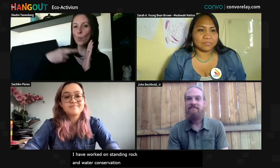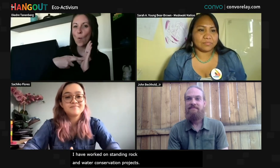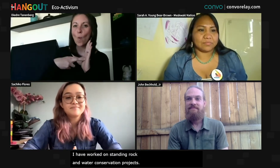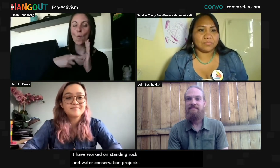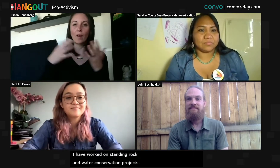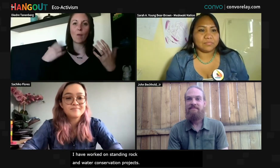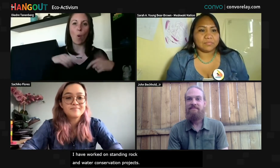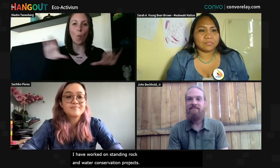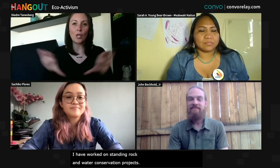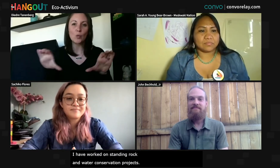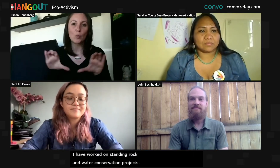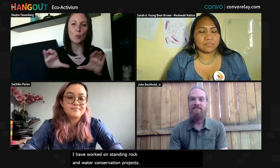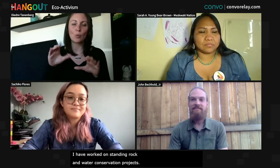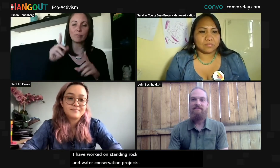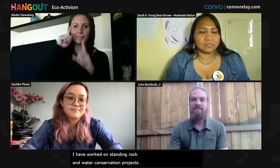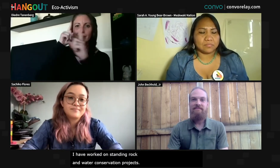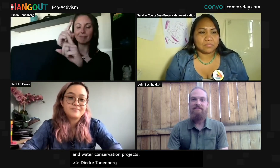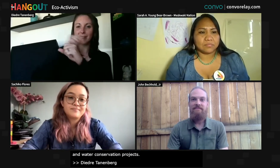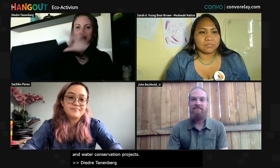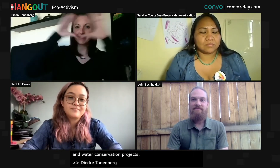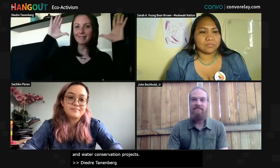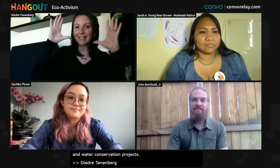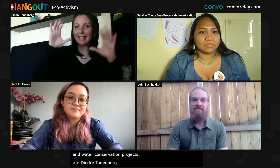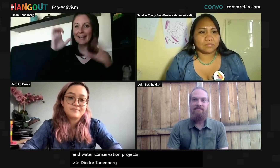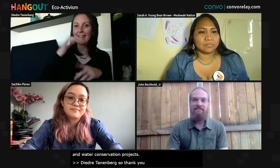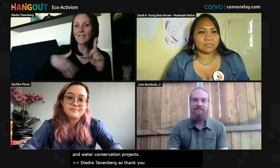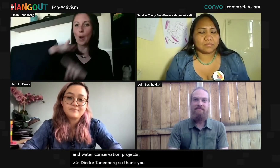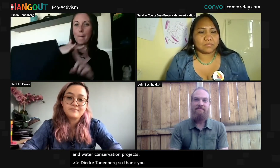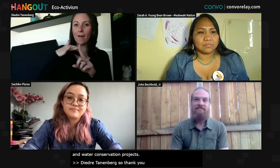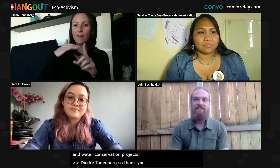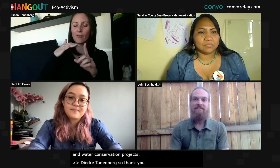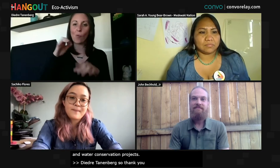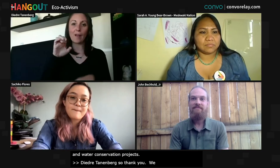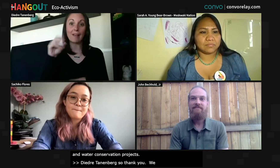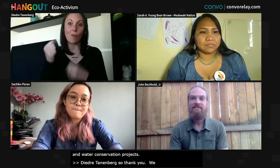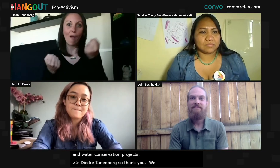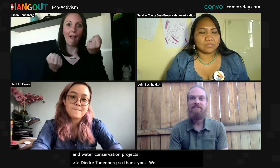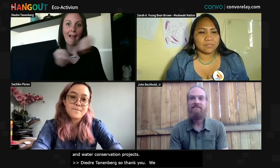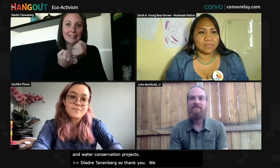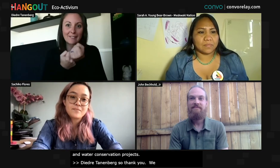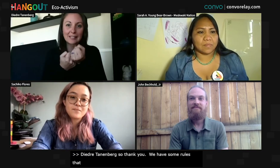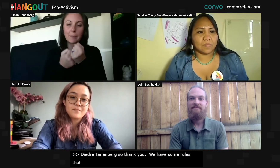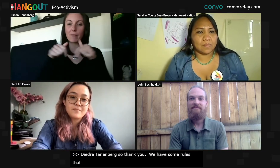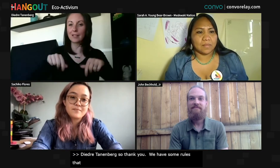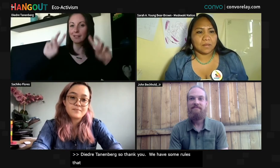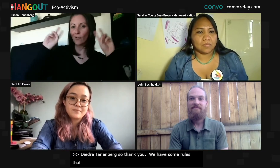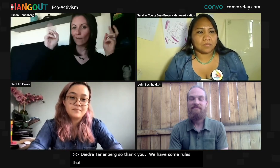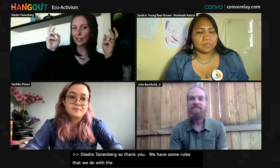So thank you. All of us have some roles that we do with the goal of environmental or eco-activism.